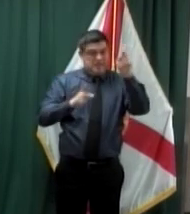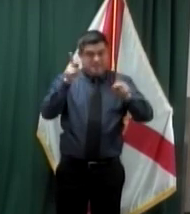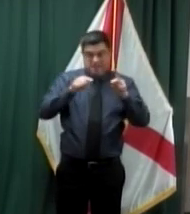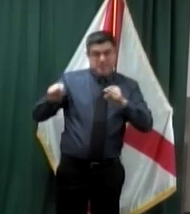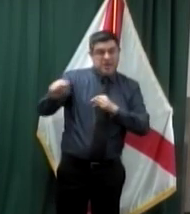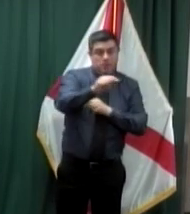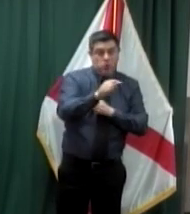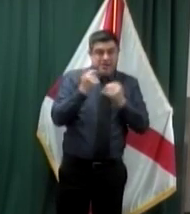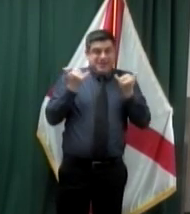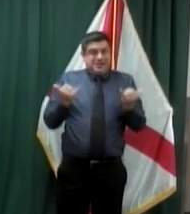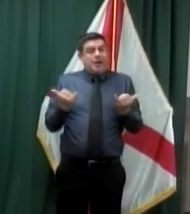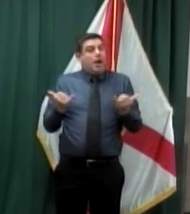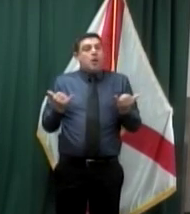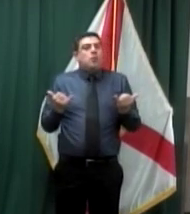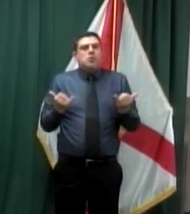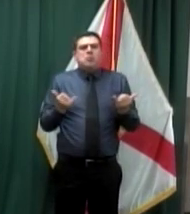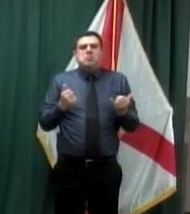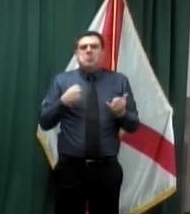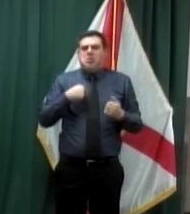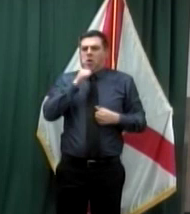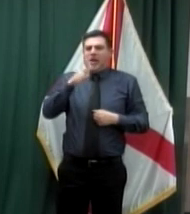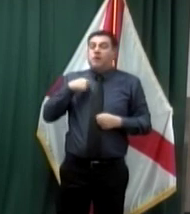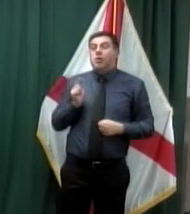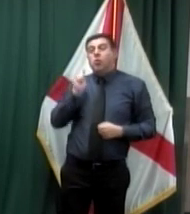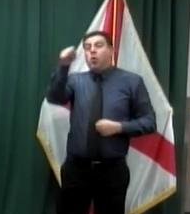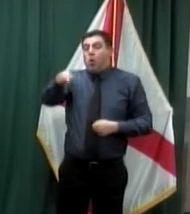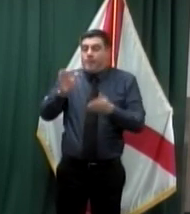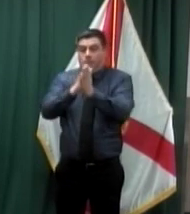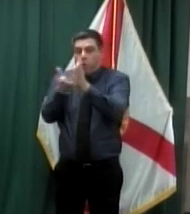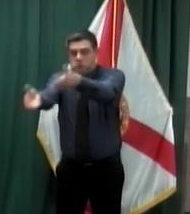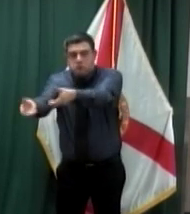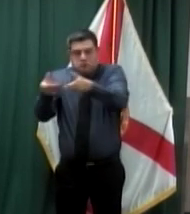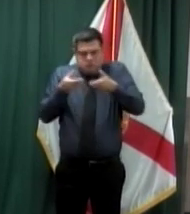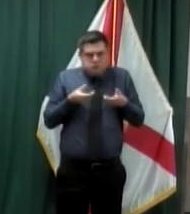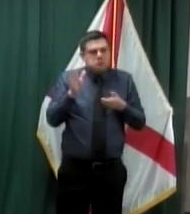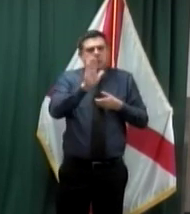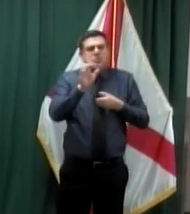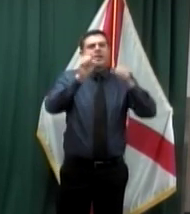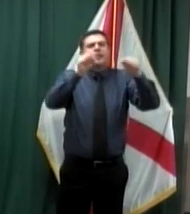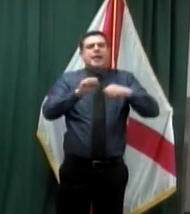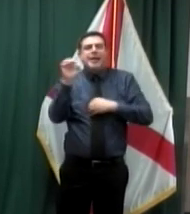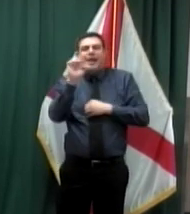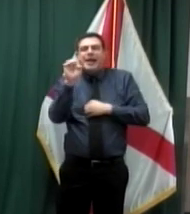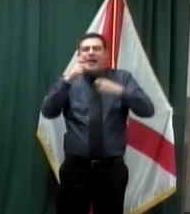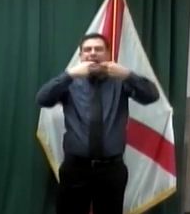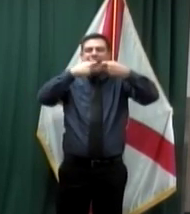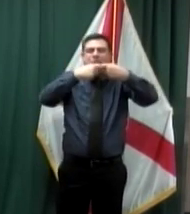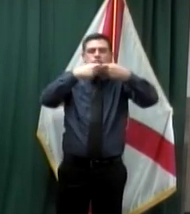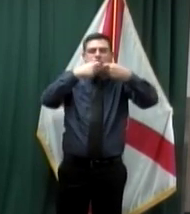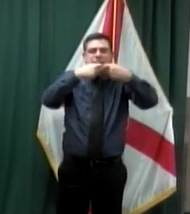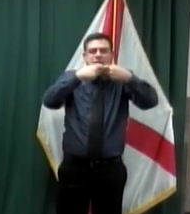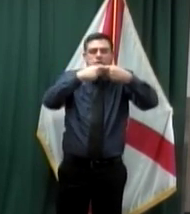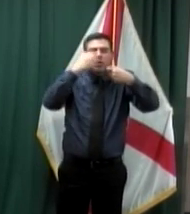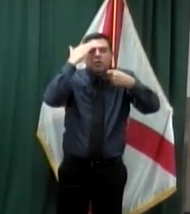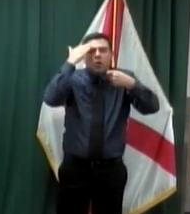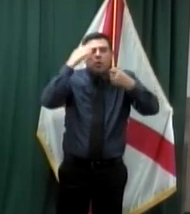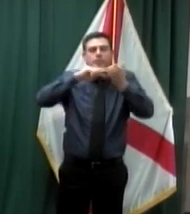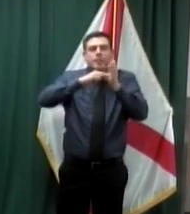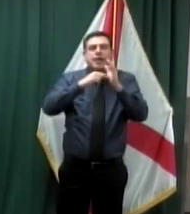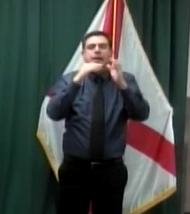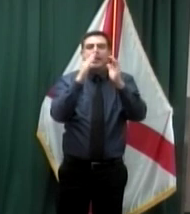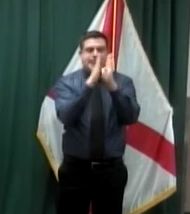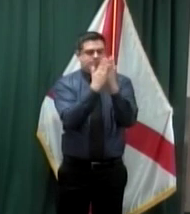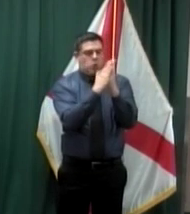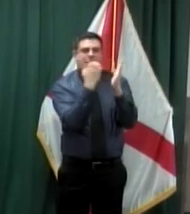and realize. The way we used to engage libraries, we now have an e-book program that people can go